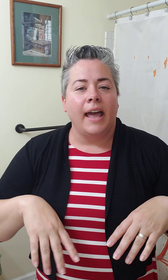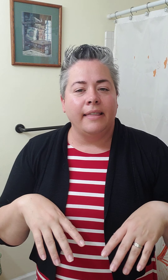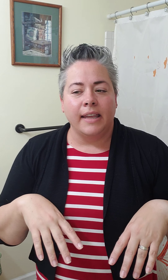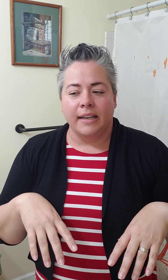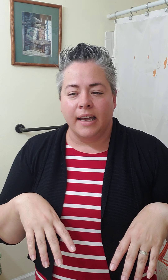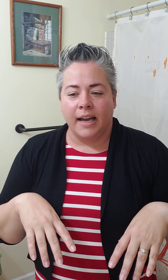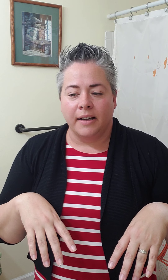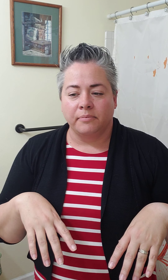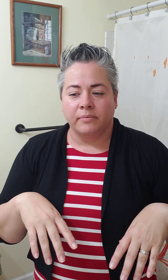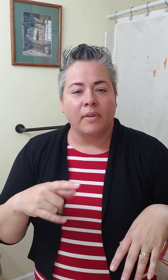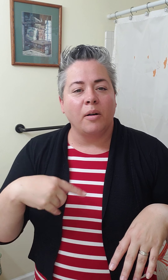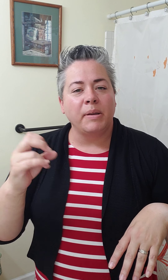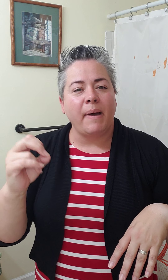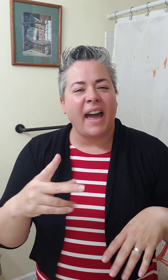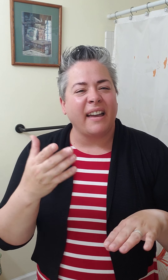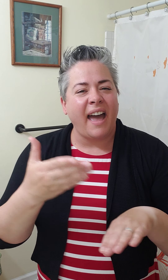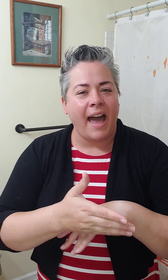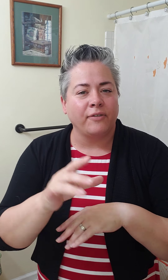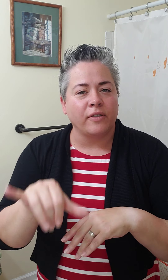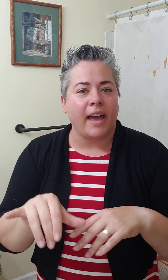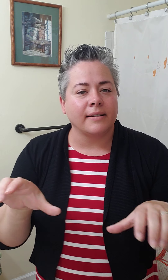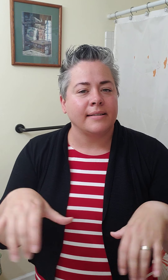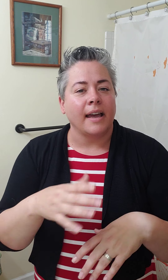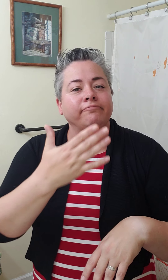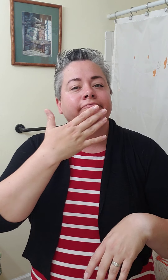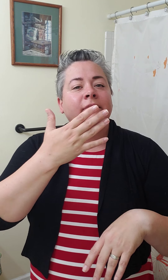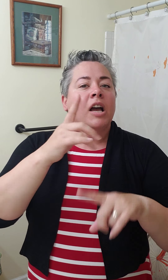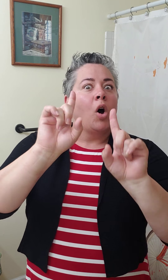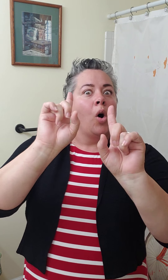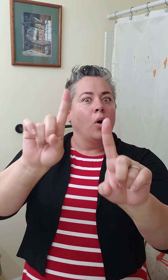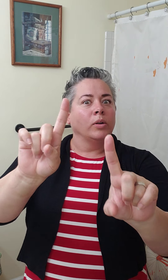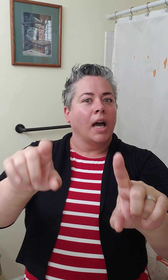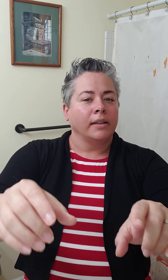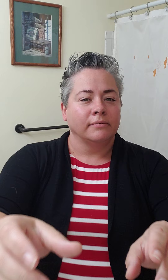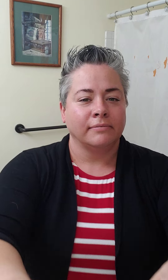and then I'll be back after that's done. Hold on.